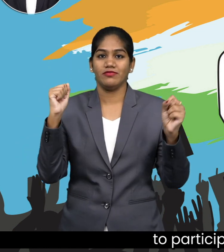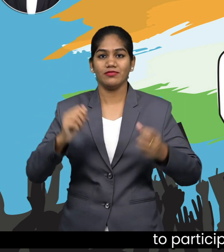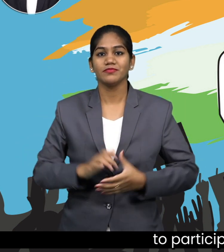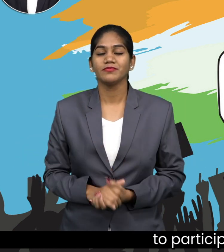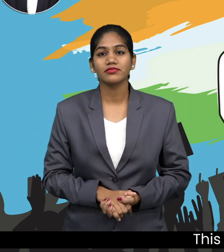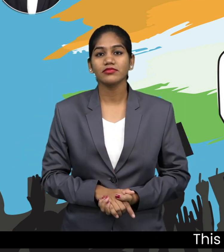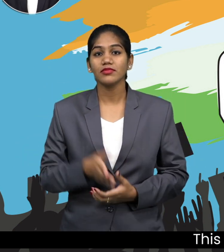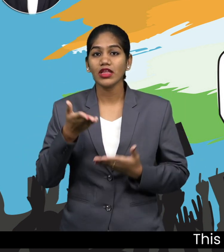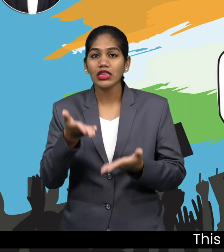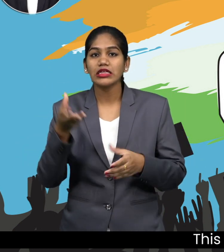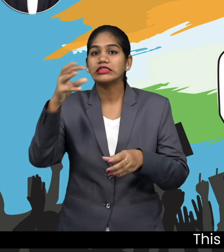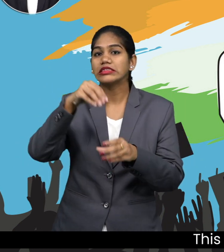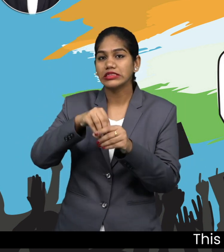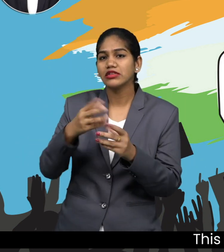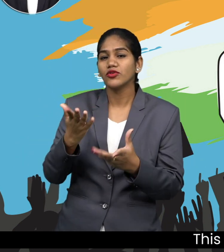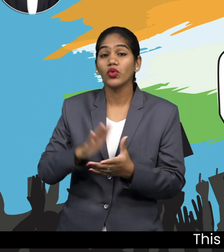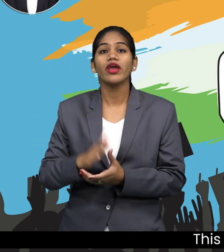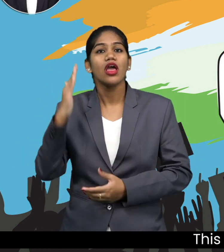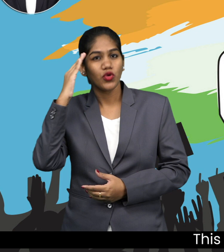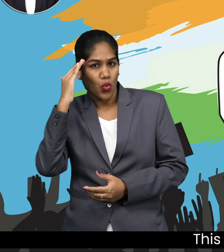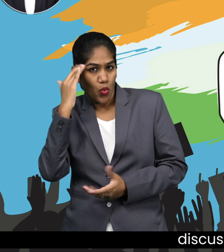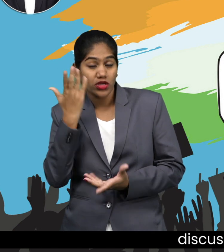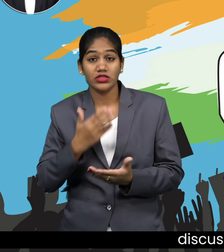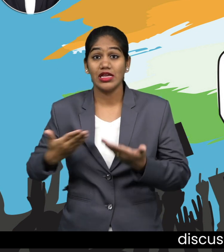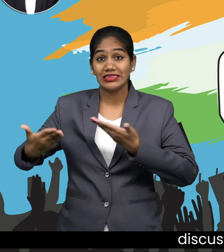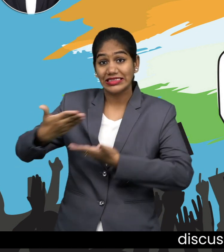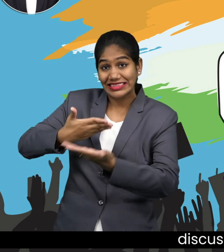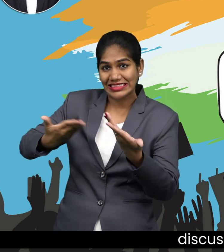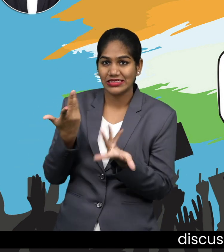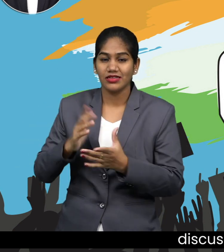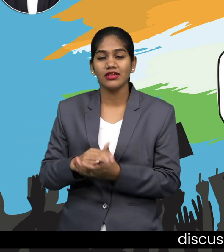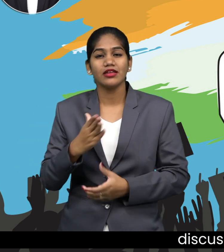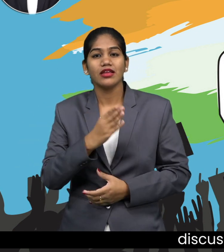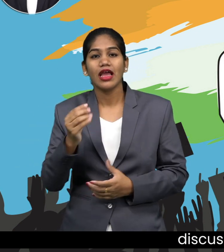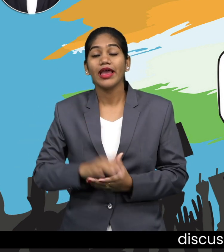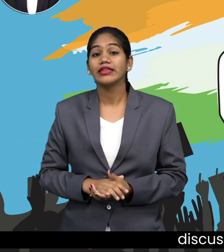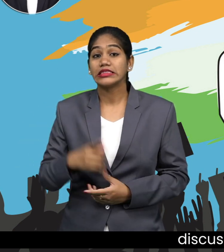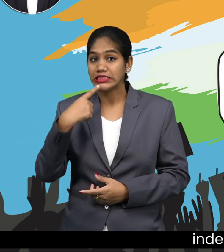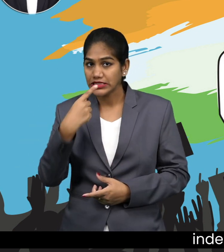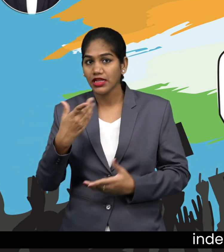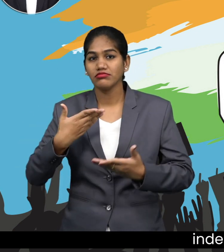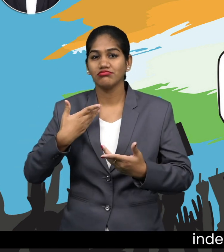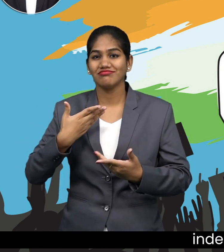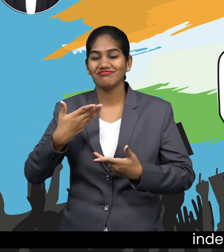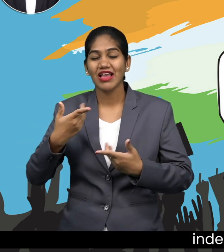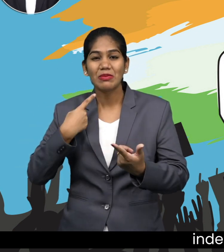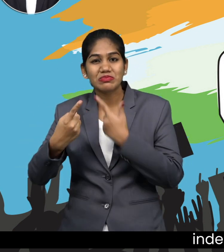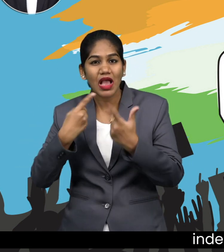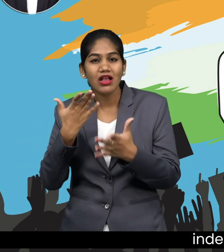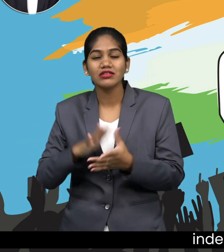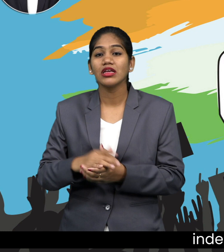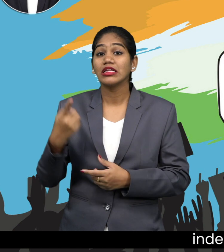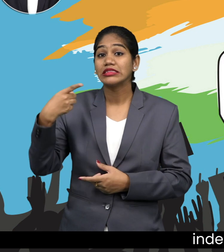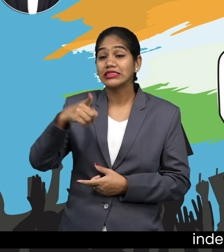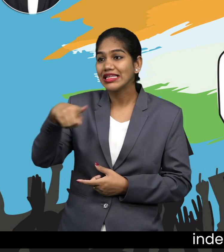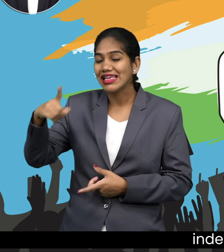This includes knowing, discussing and expressing independent opinions.